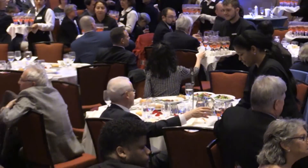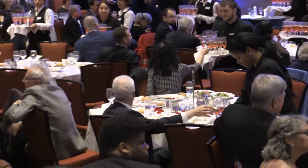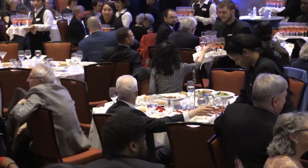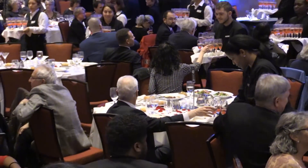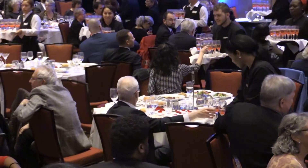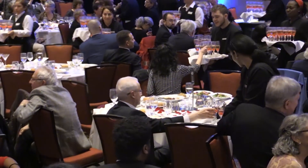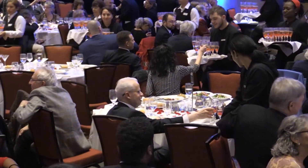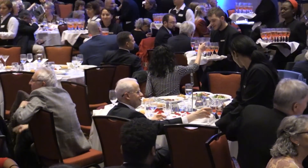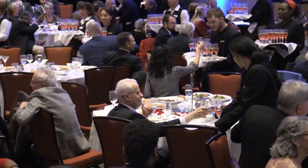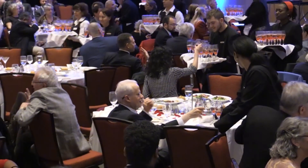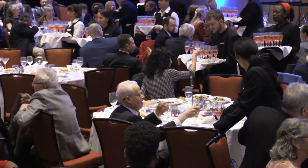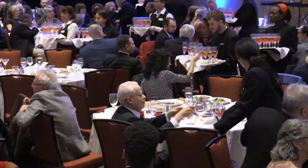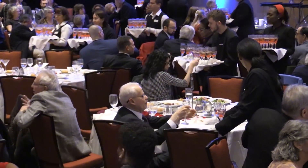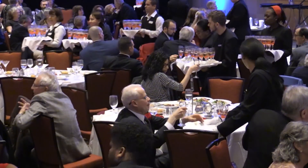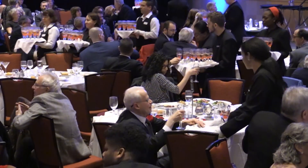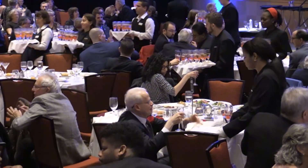Yep. I better.